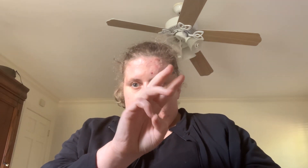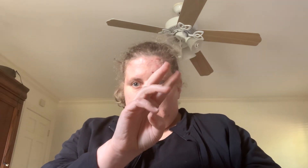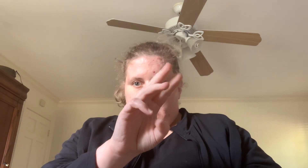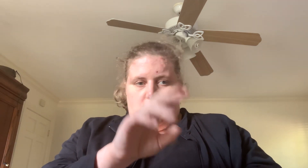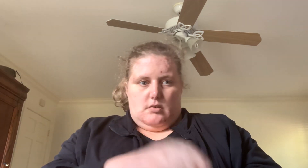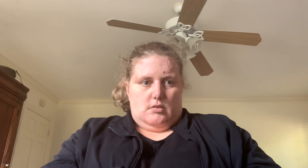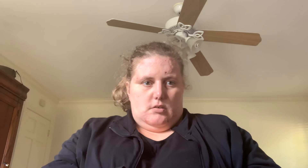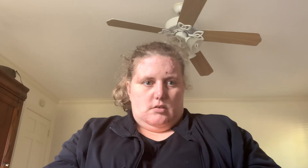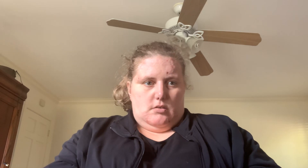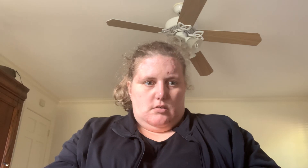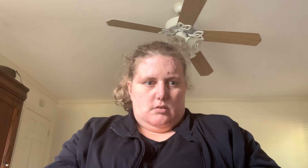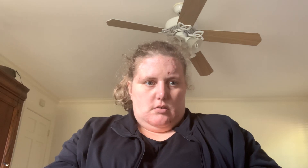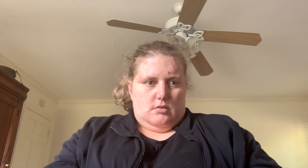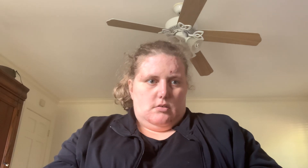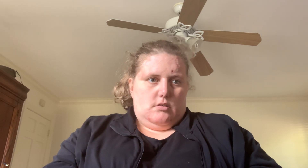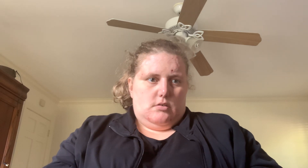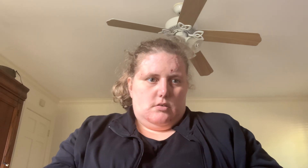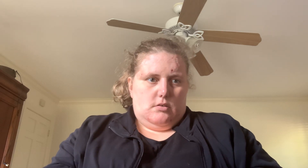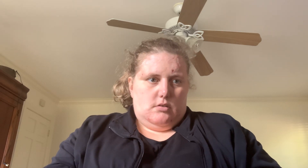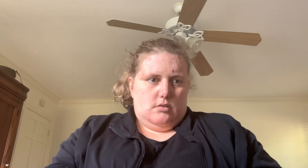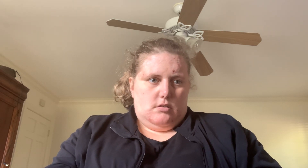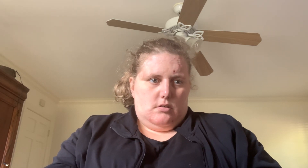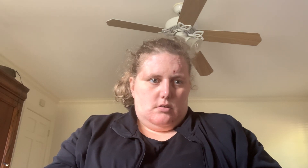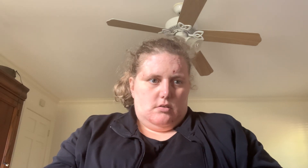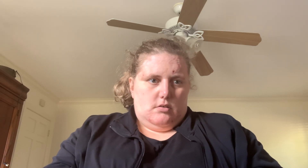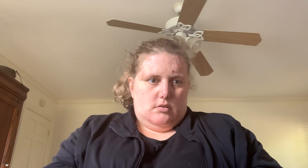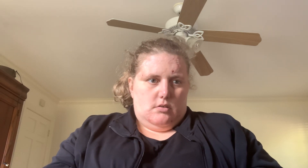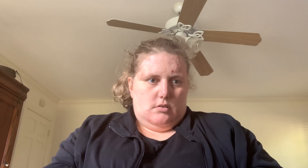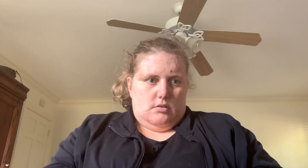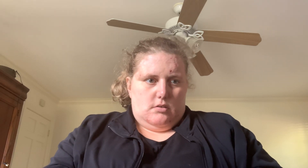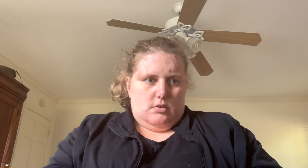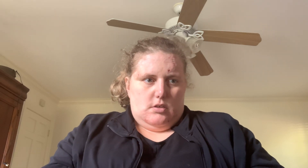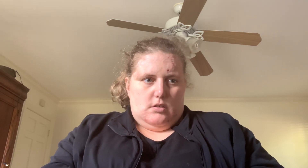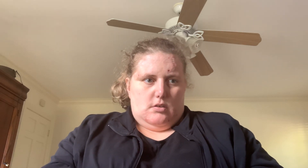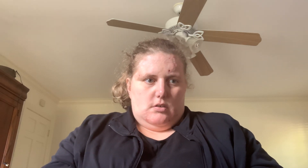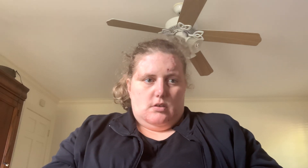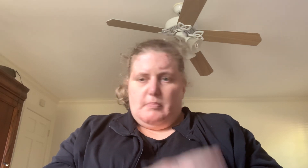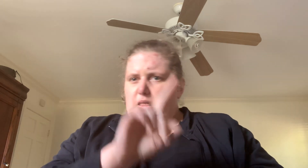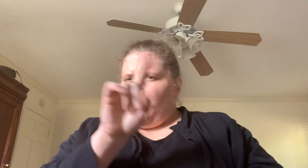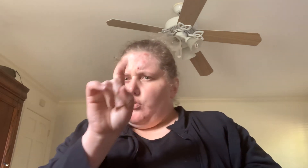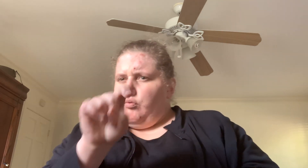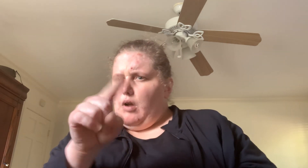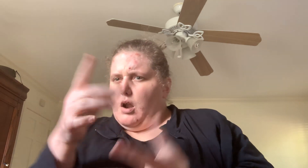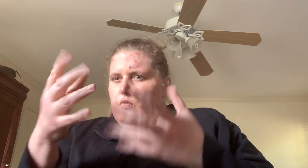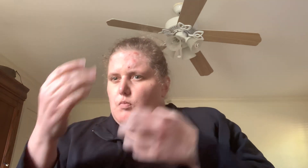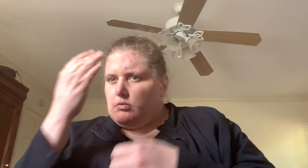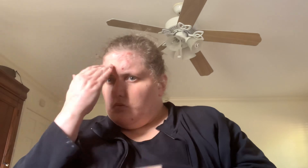0.74 moles of ammonia. But the question now wants to know,